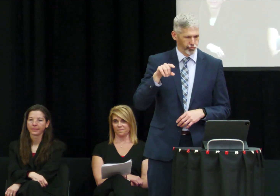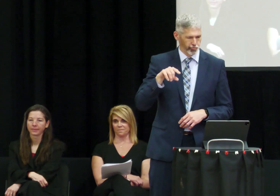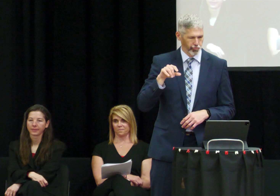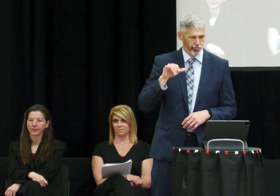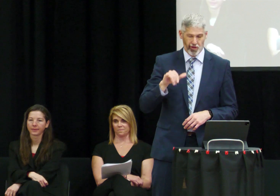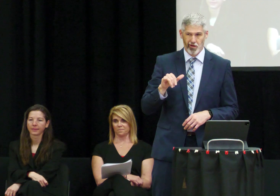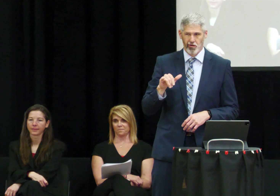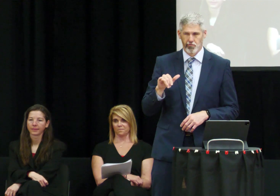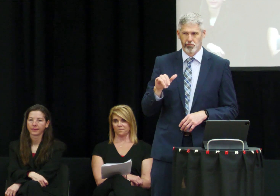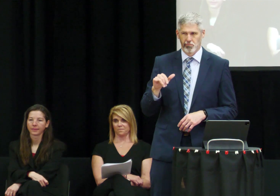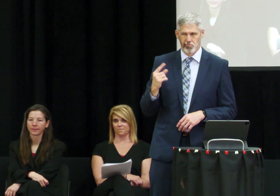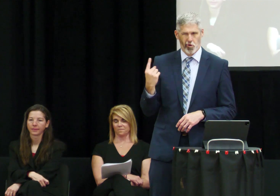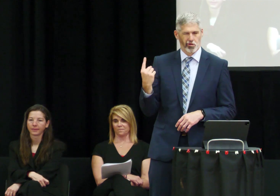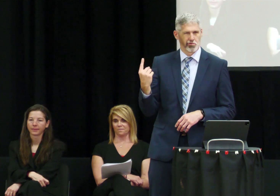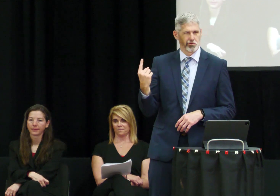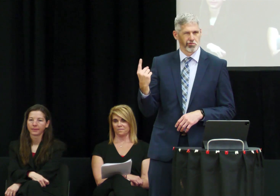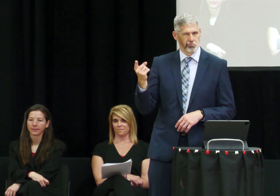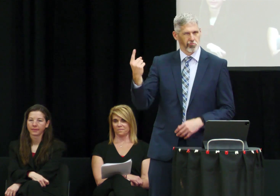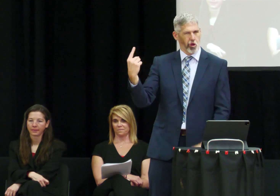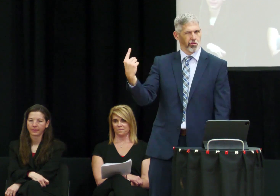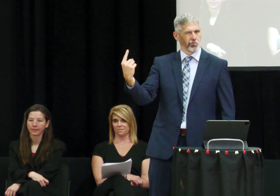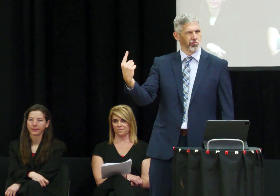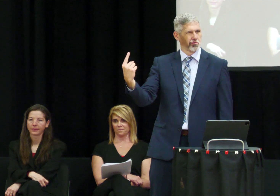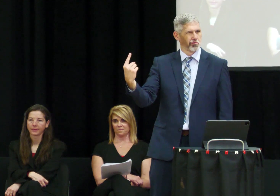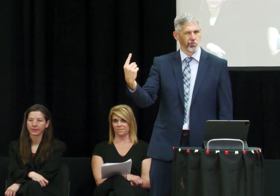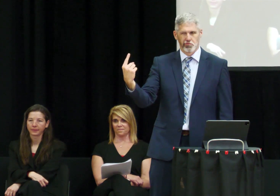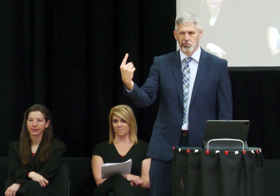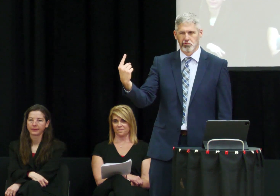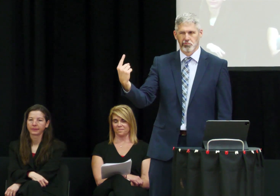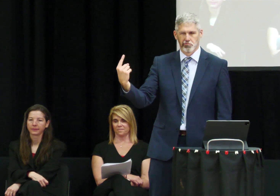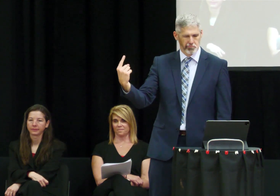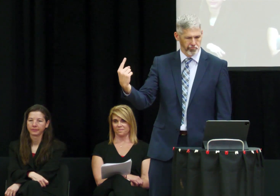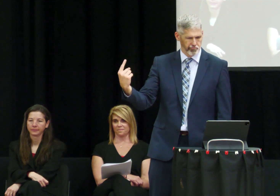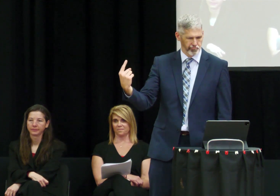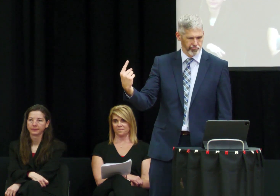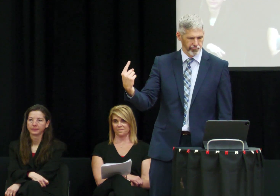I hope this helps remind you that one single person,